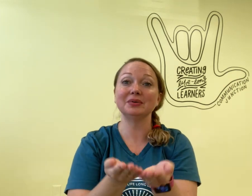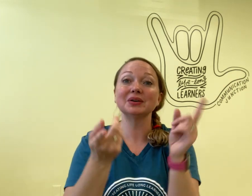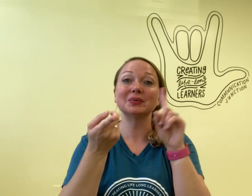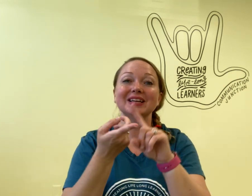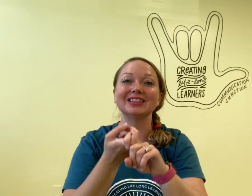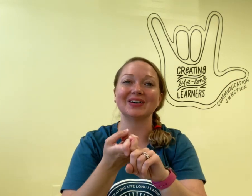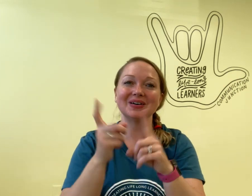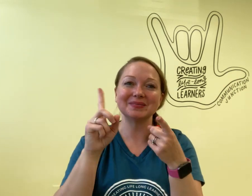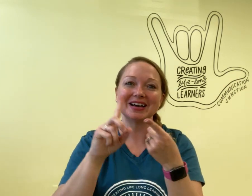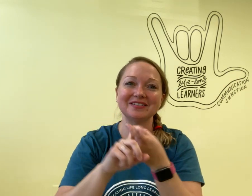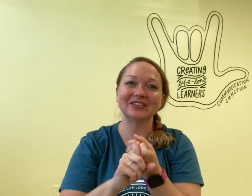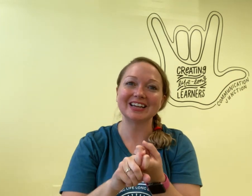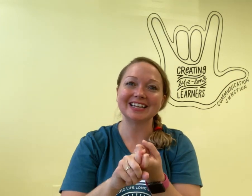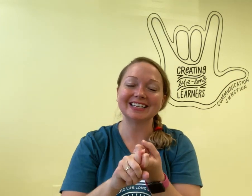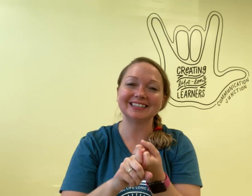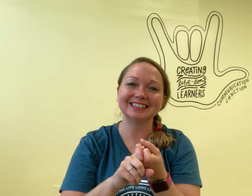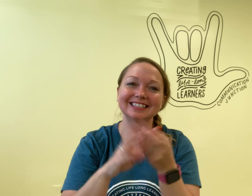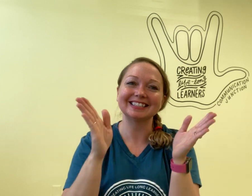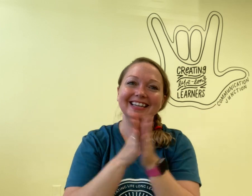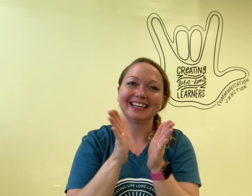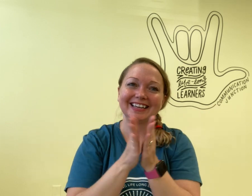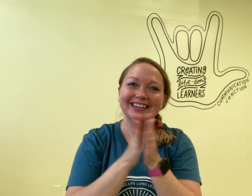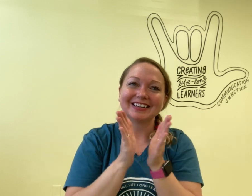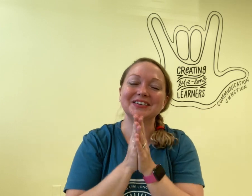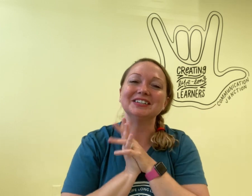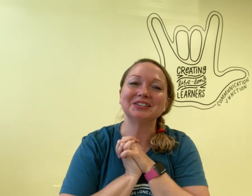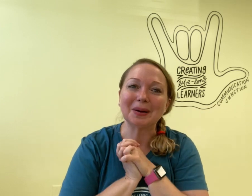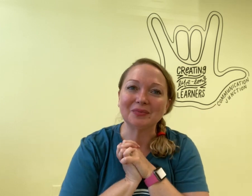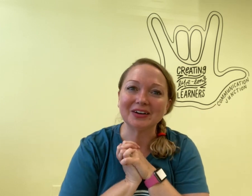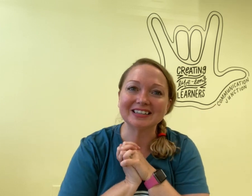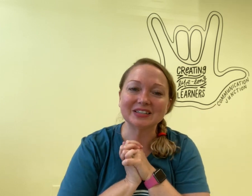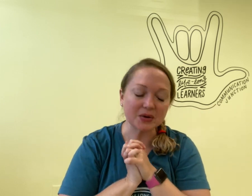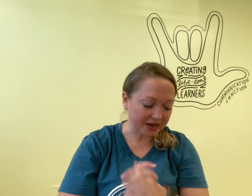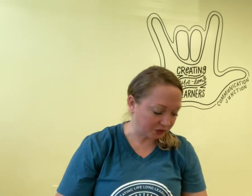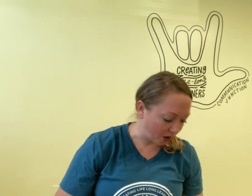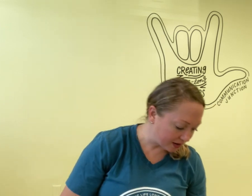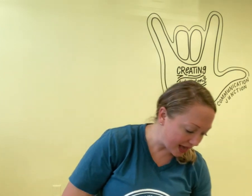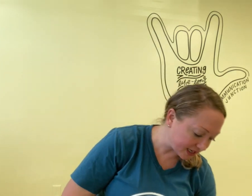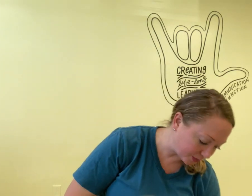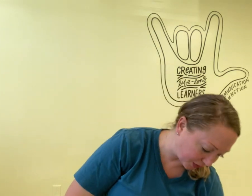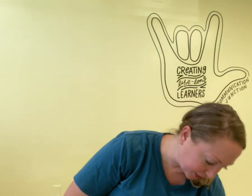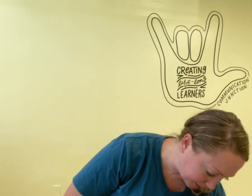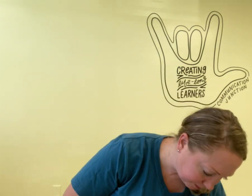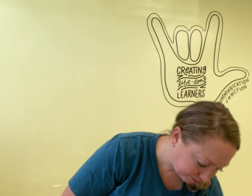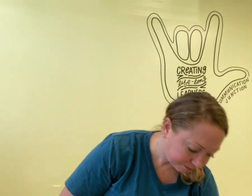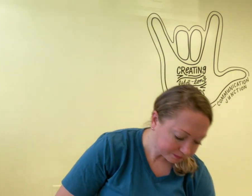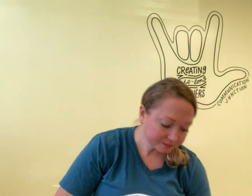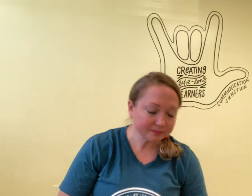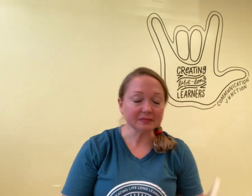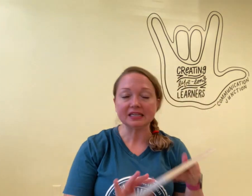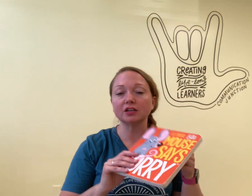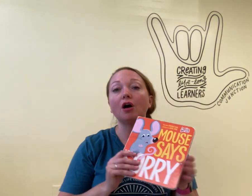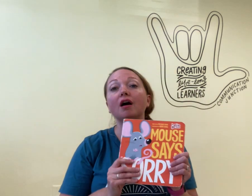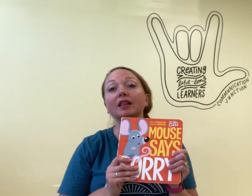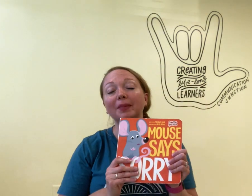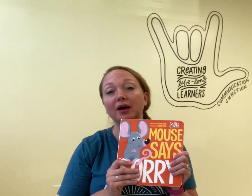with all my friends. Good job, friends. Okay, so our last book is all about